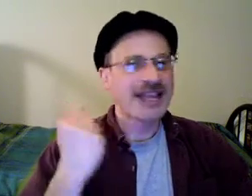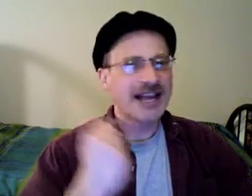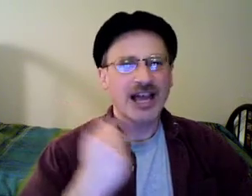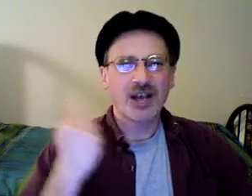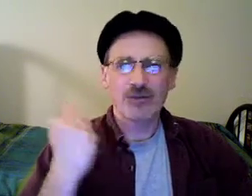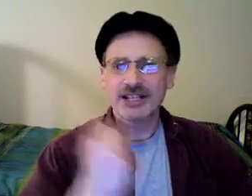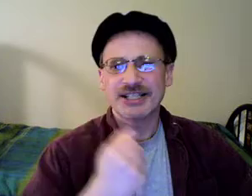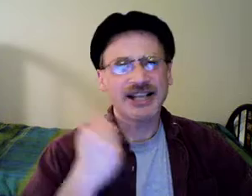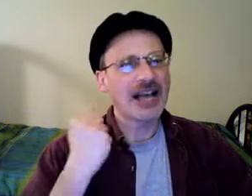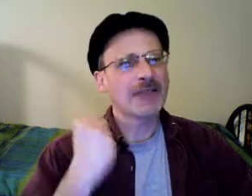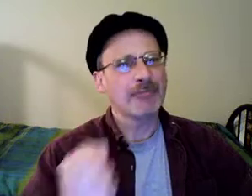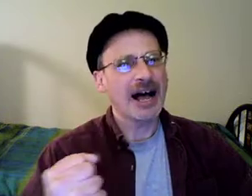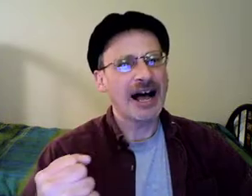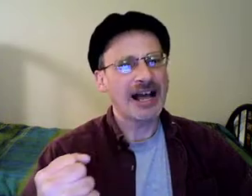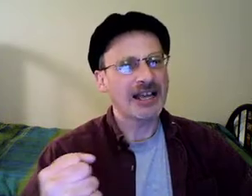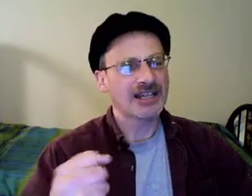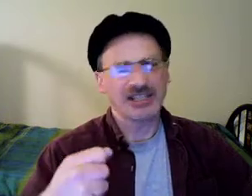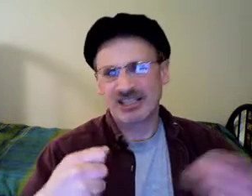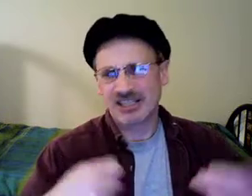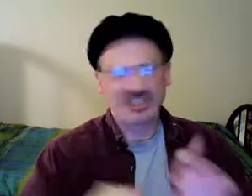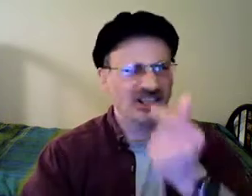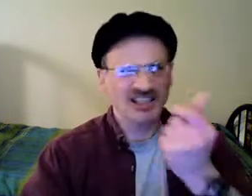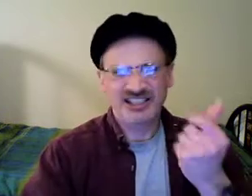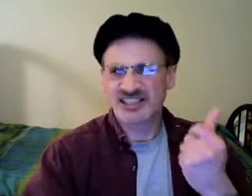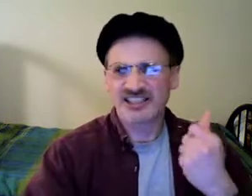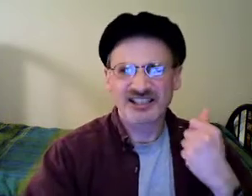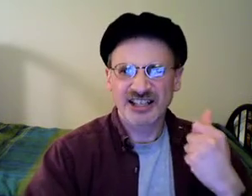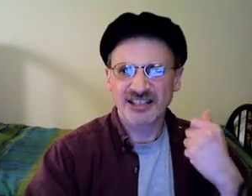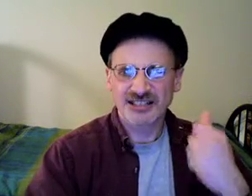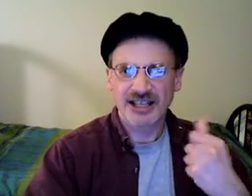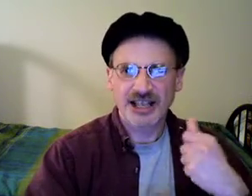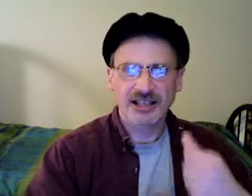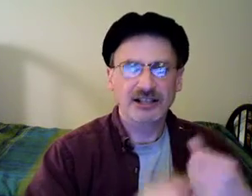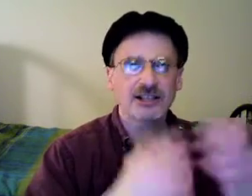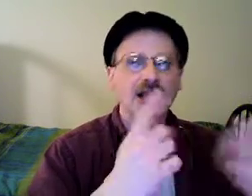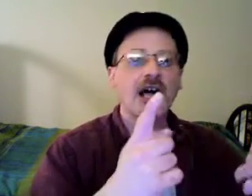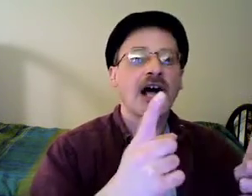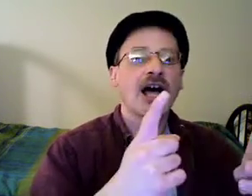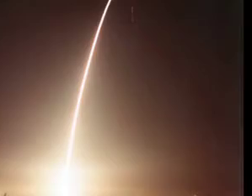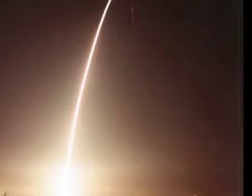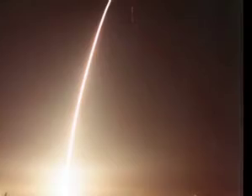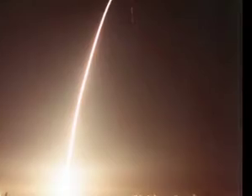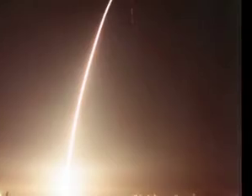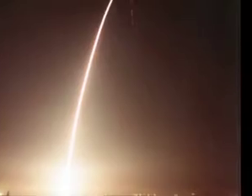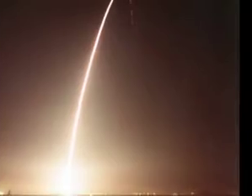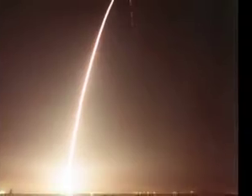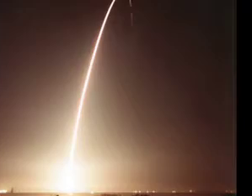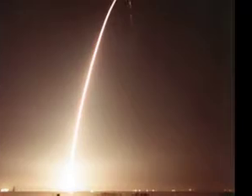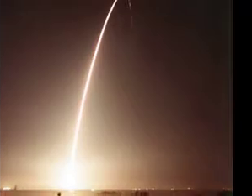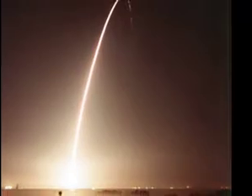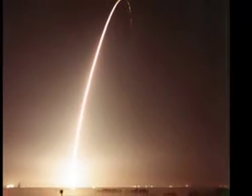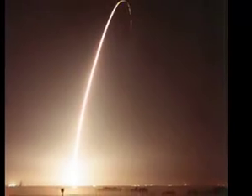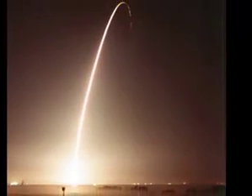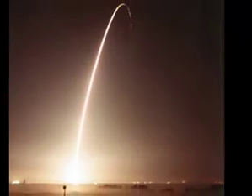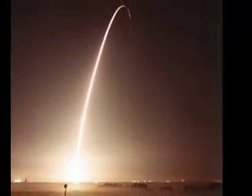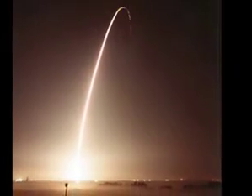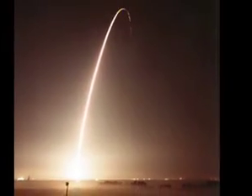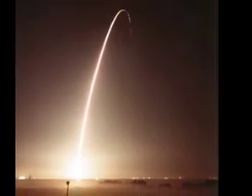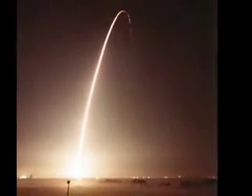may, I wish I might. Shucks, it's a satellite. The sky